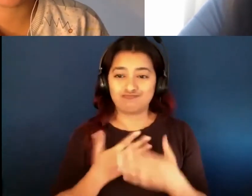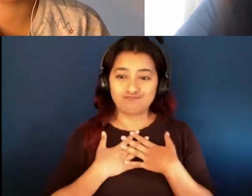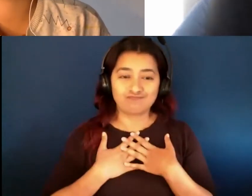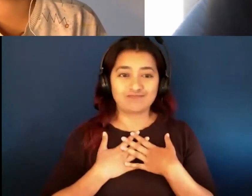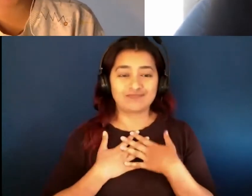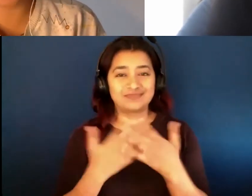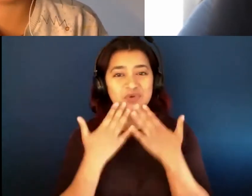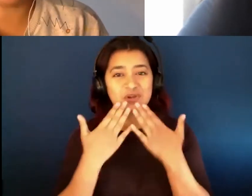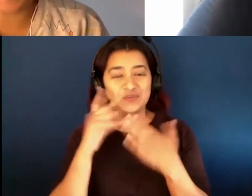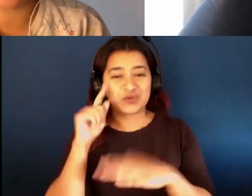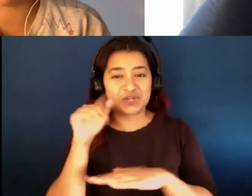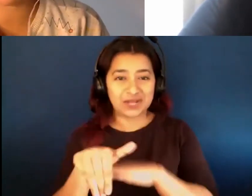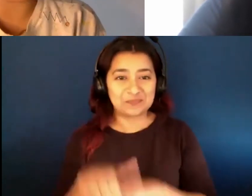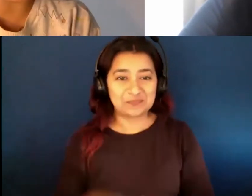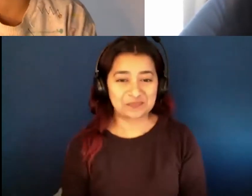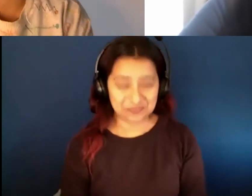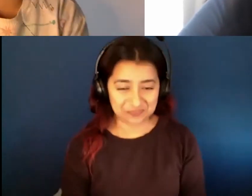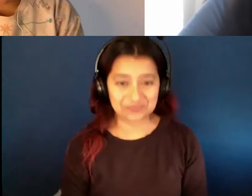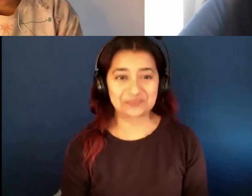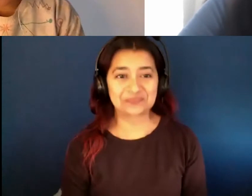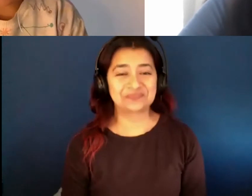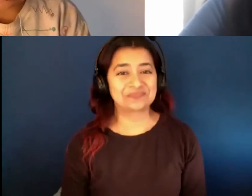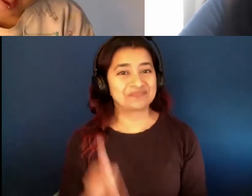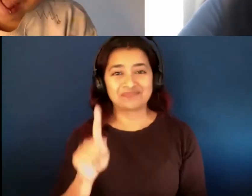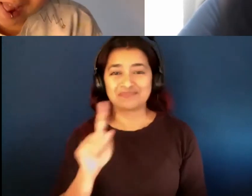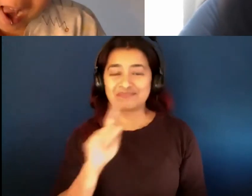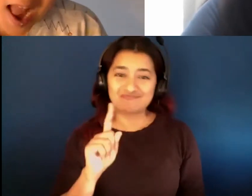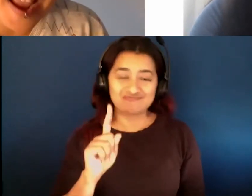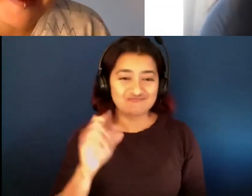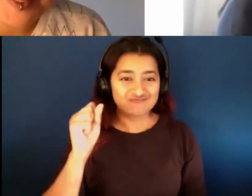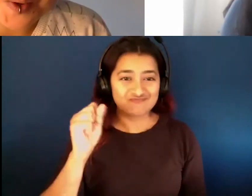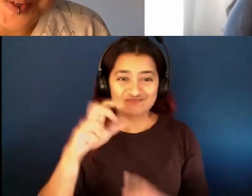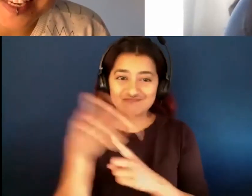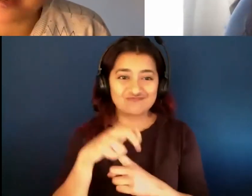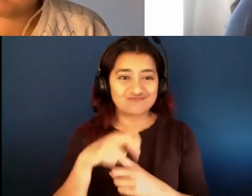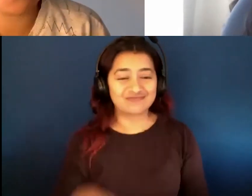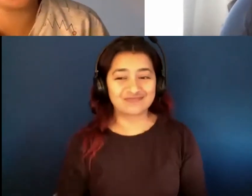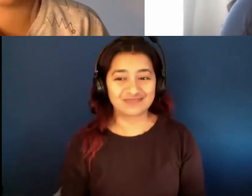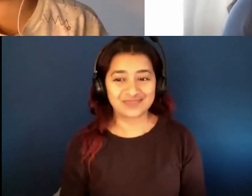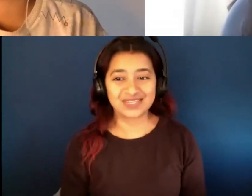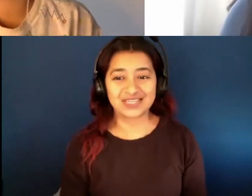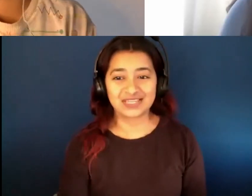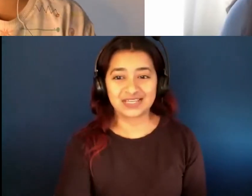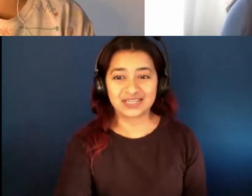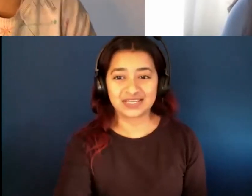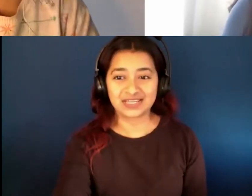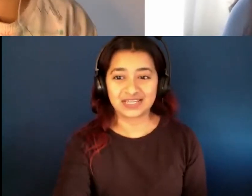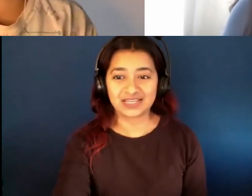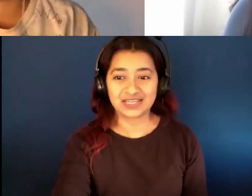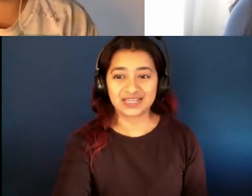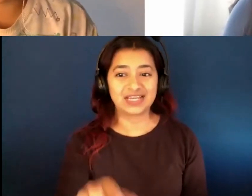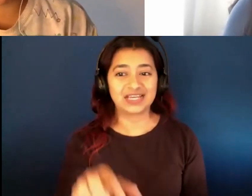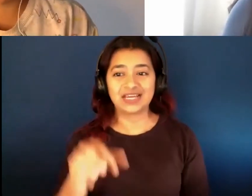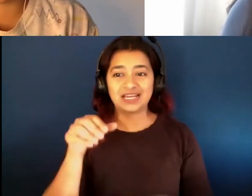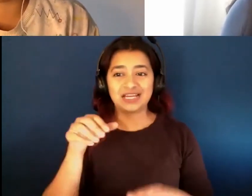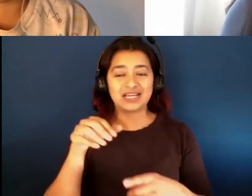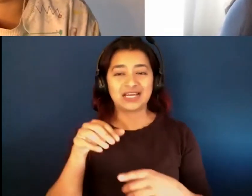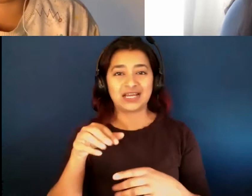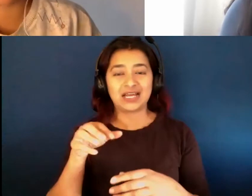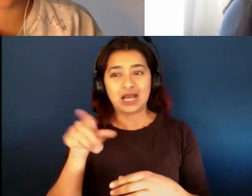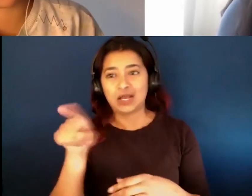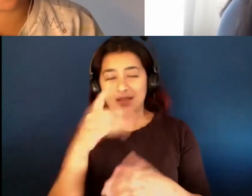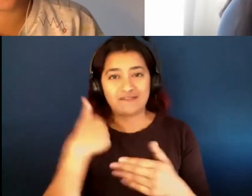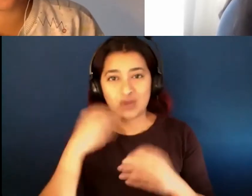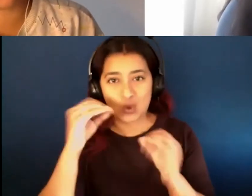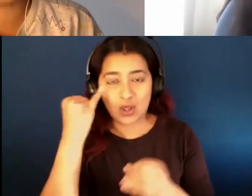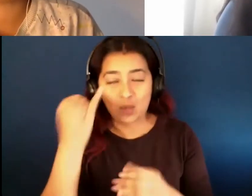tonight. It's fire. It's fire. So I am so excited. Y'all have no idea. Well, maybe you do. That's why you're here. But